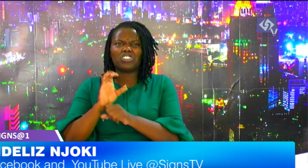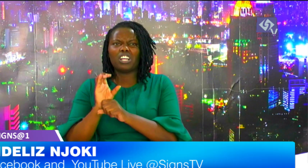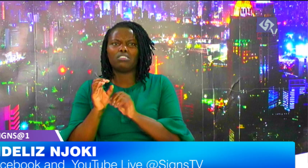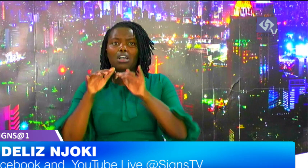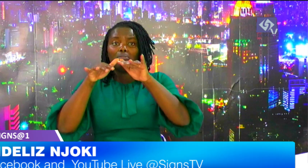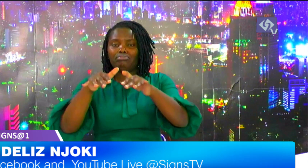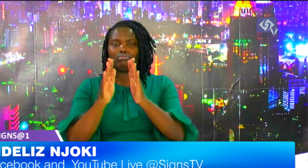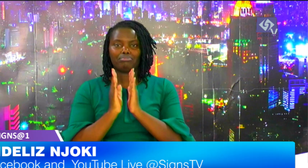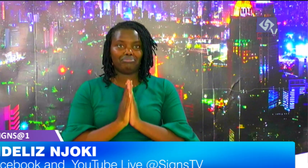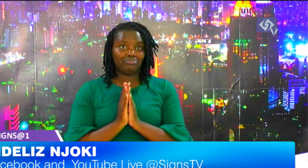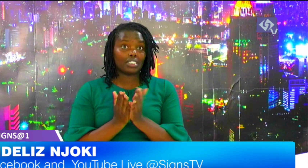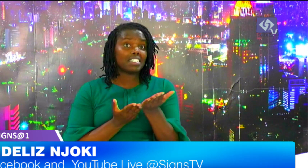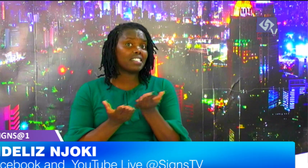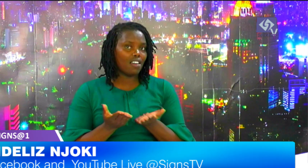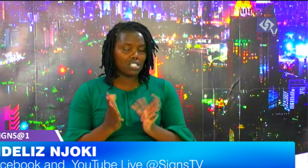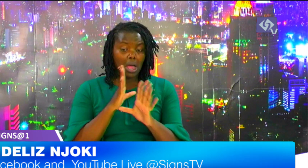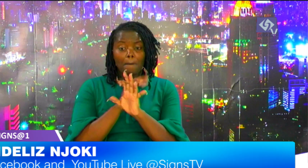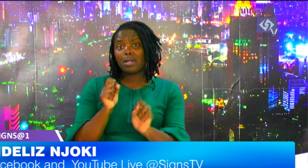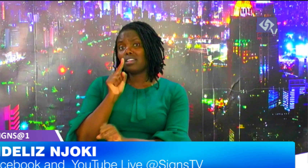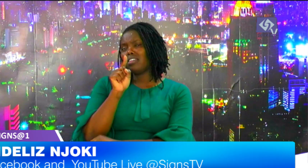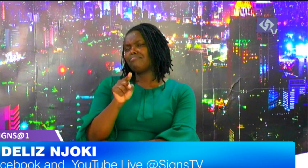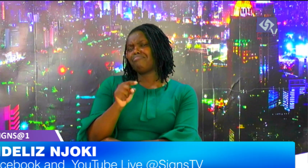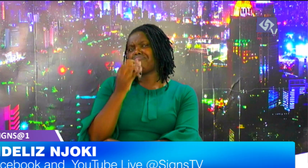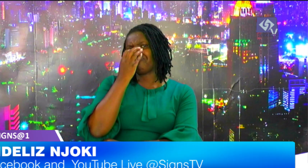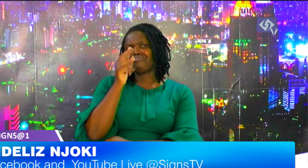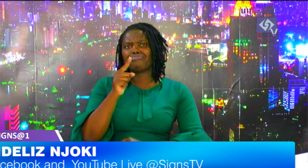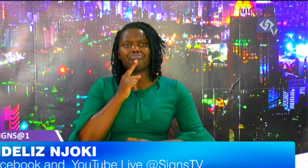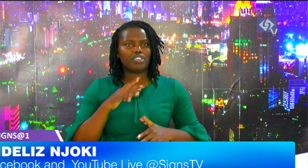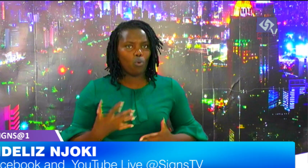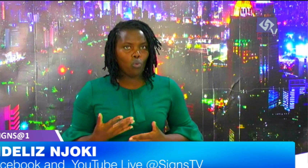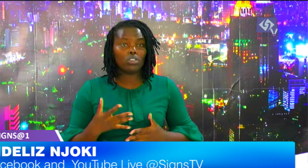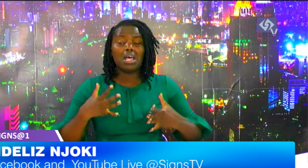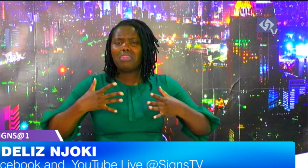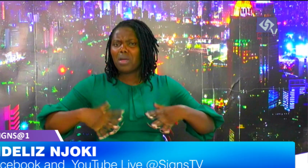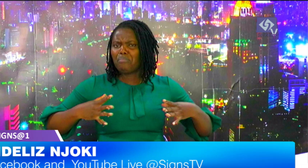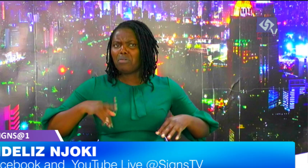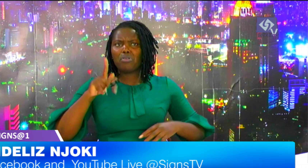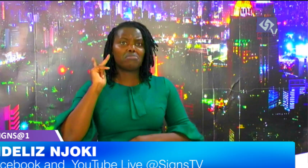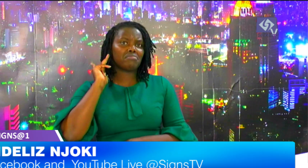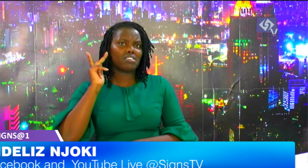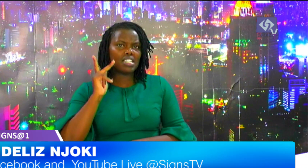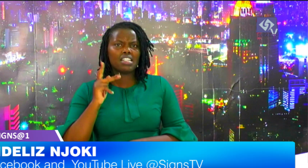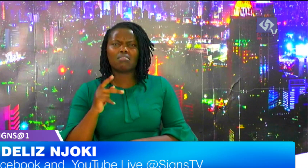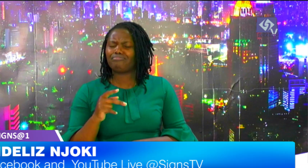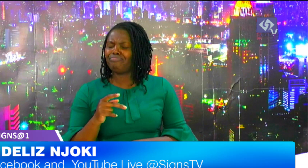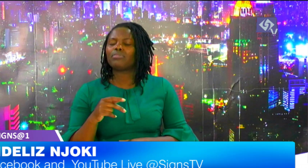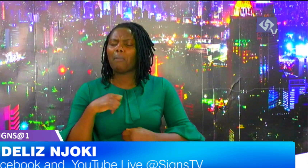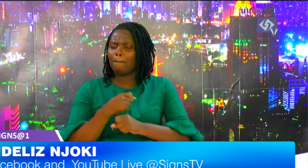an international prayer service, President Ruto said that the people of Kisii